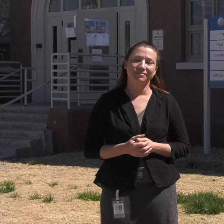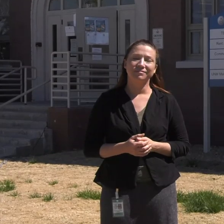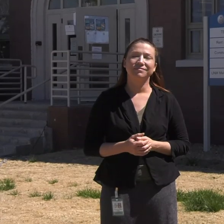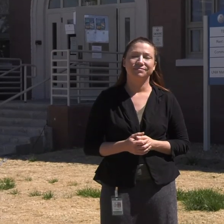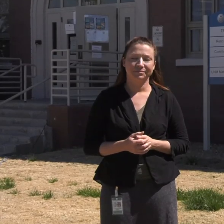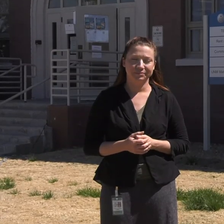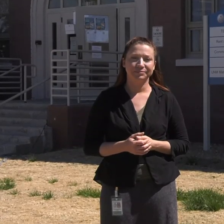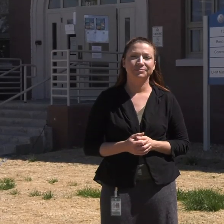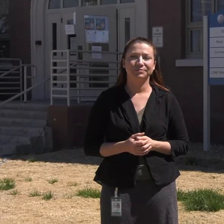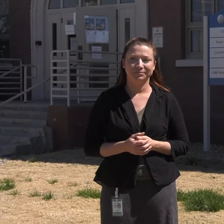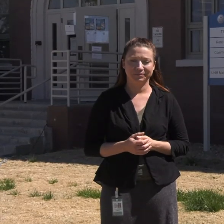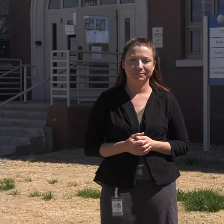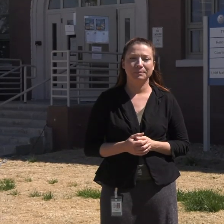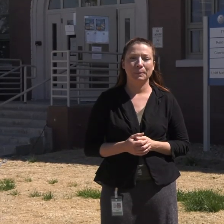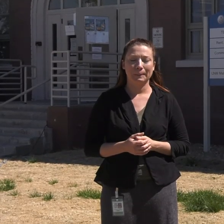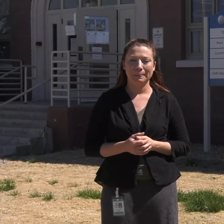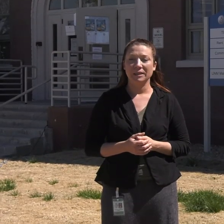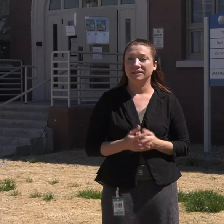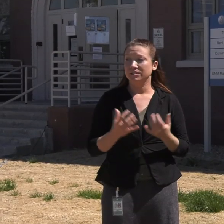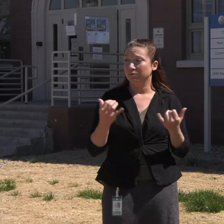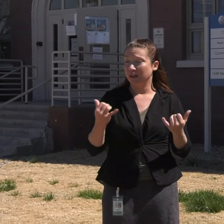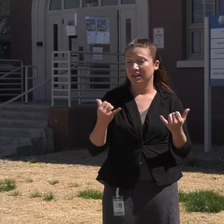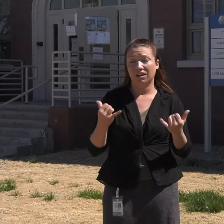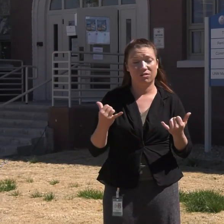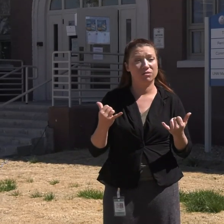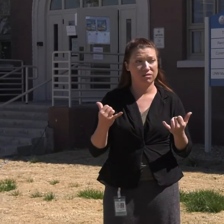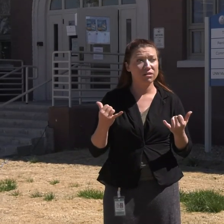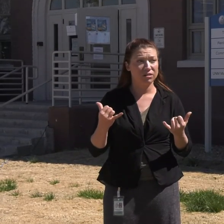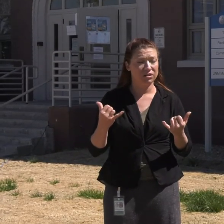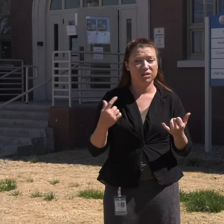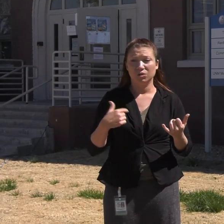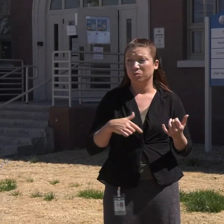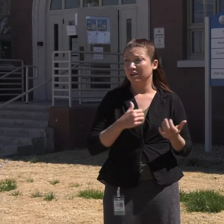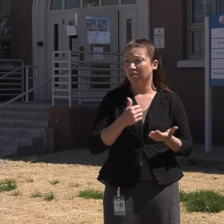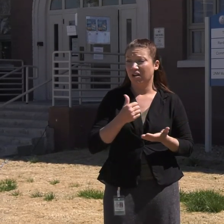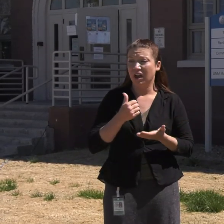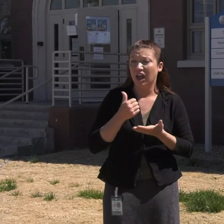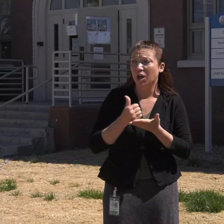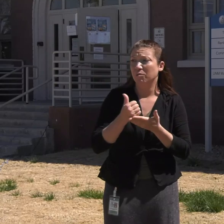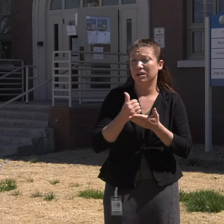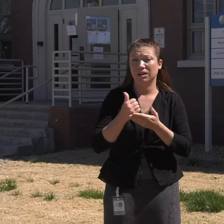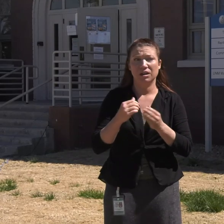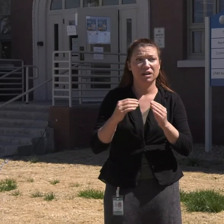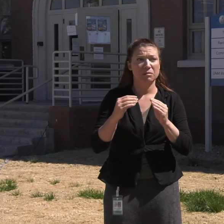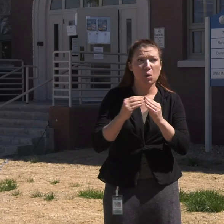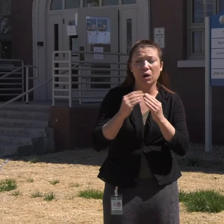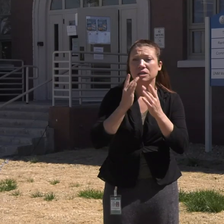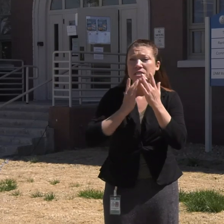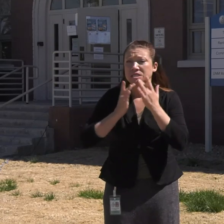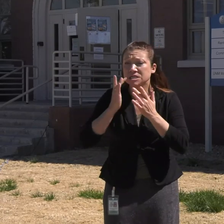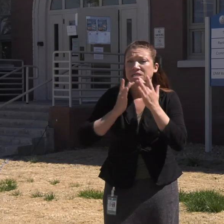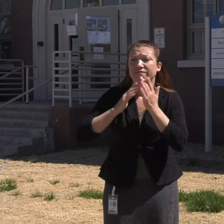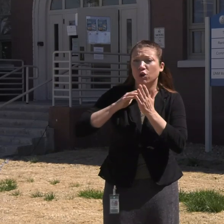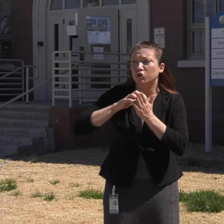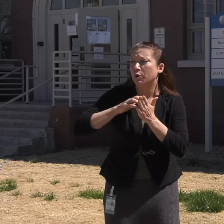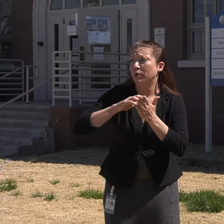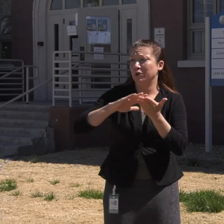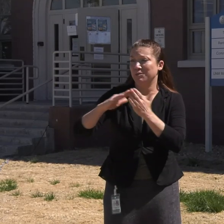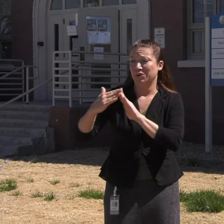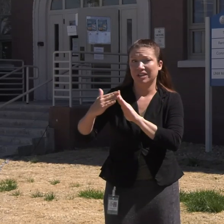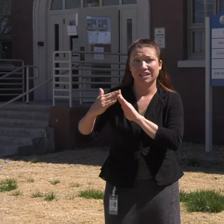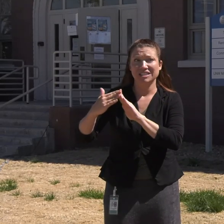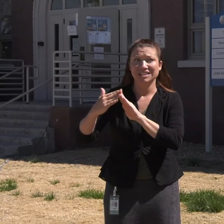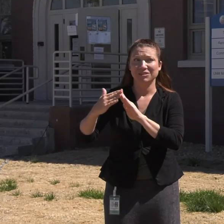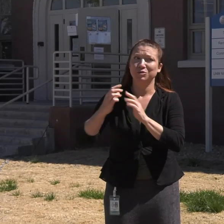Okay, so we are helping prop up in many ways, I think, those vulnerable communities, those in need, with these four centers. So